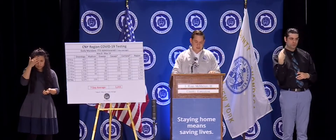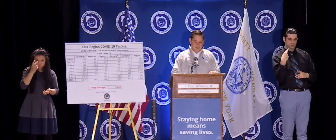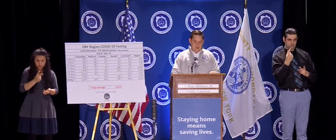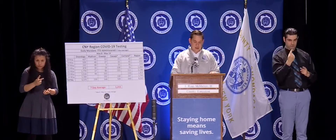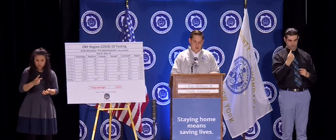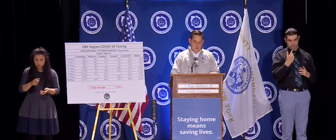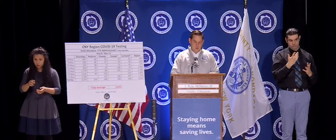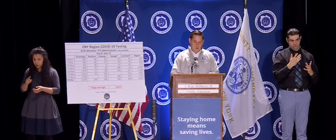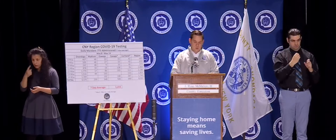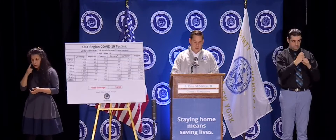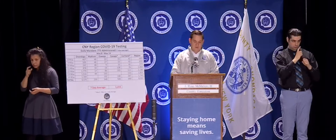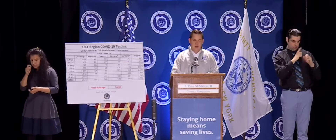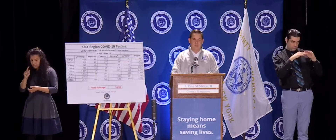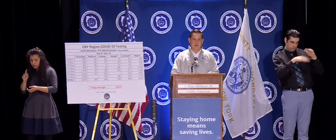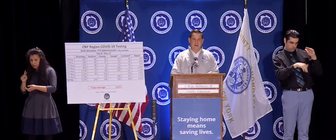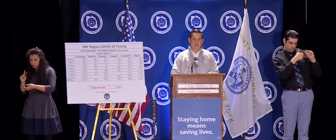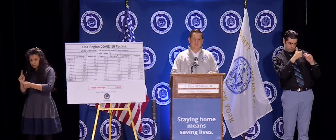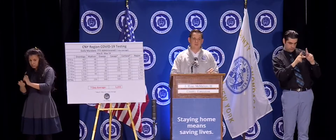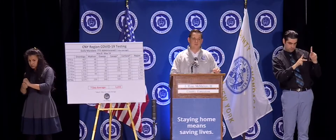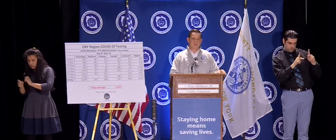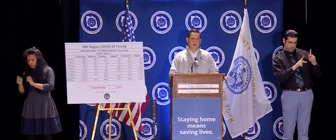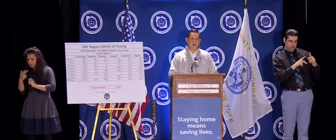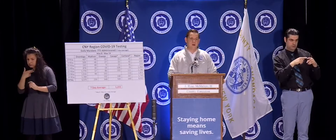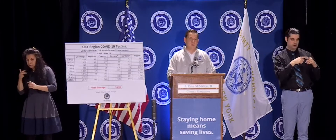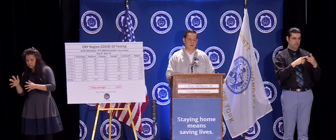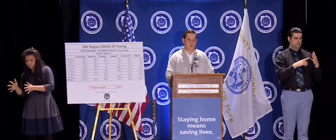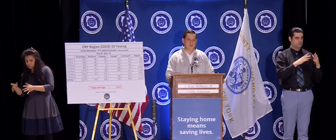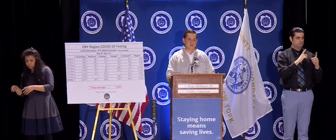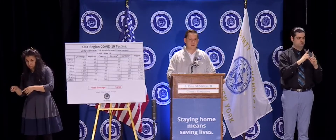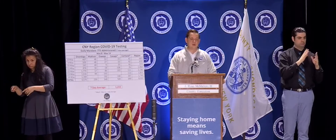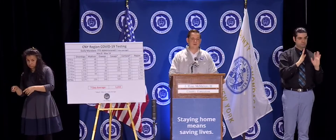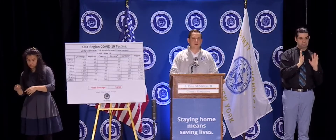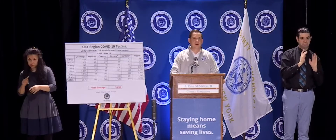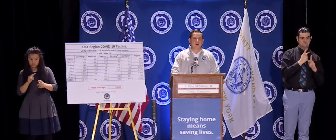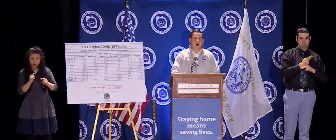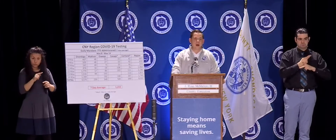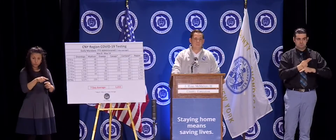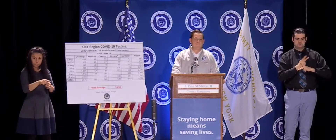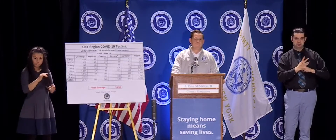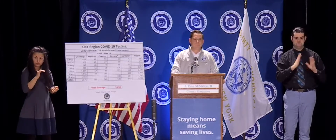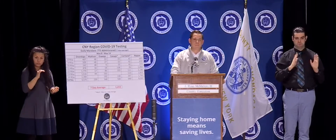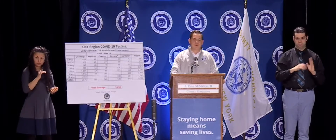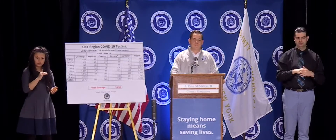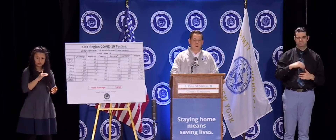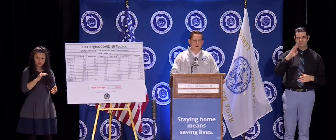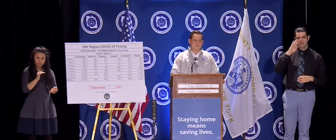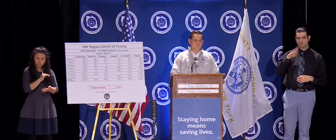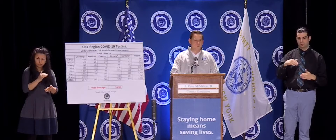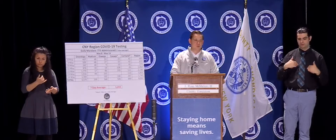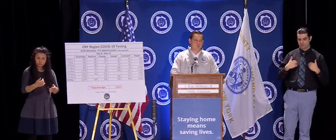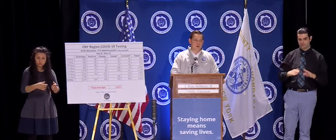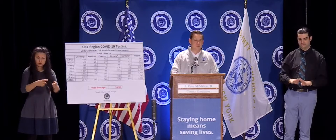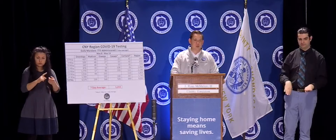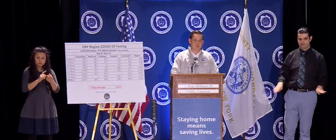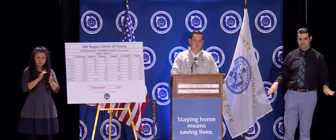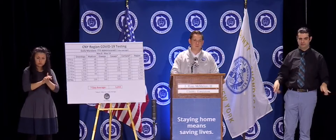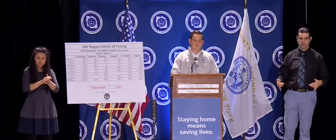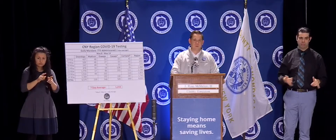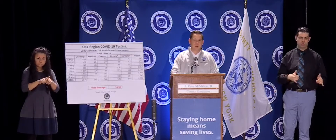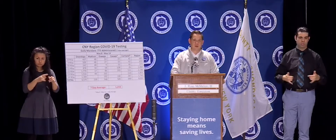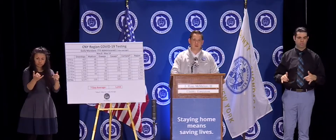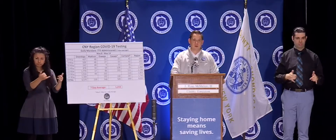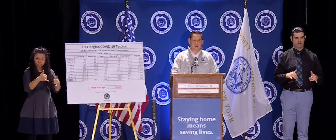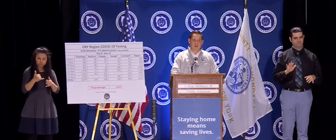kids who haven't had play dates, and I know this is tough, you're the parent, use your best